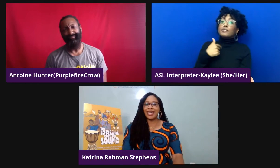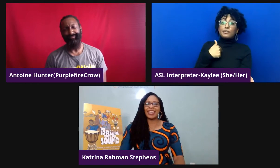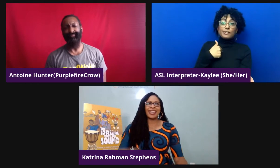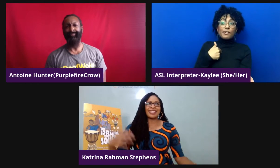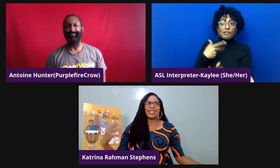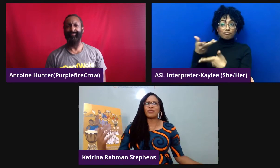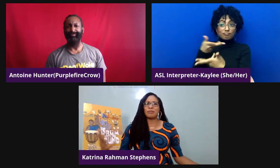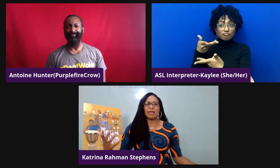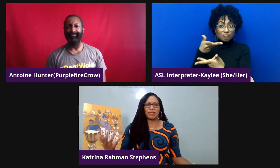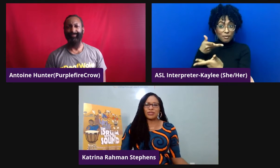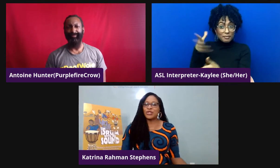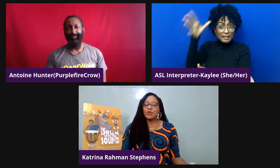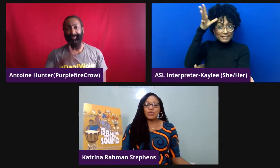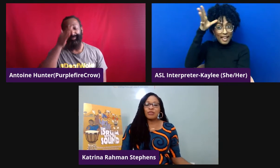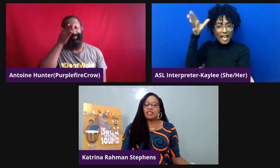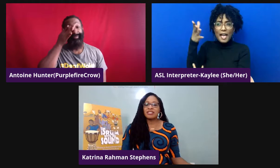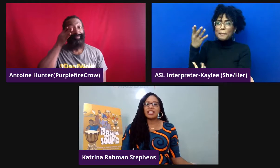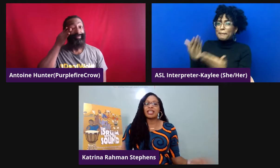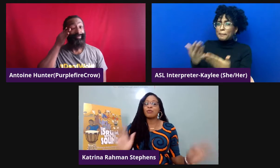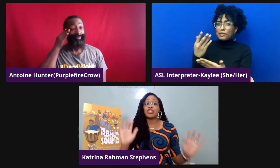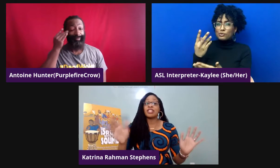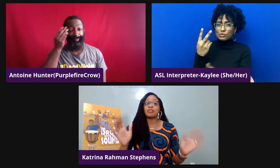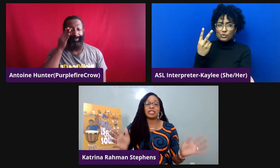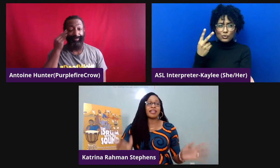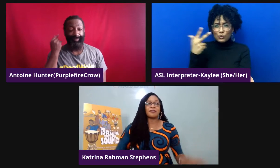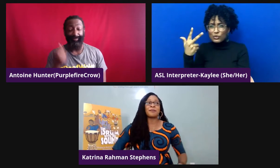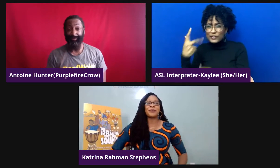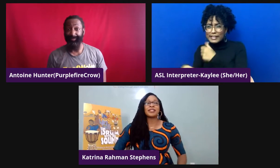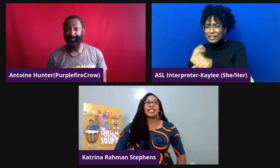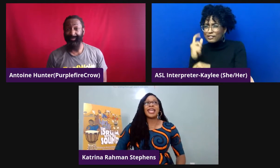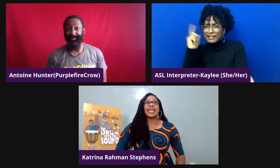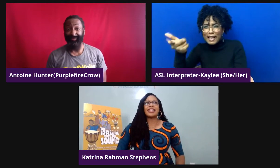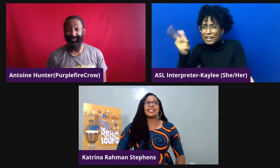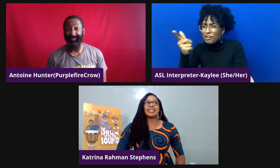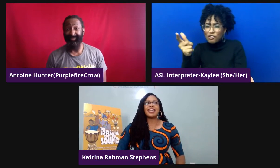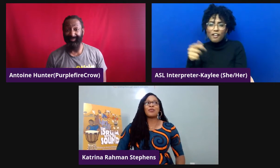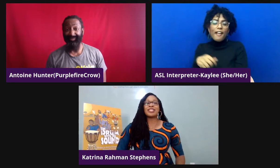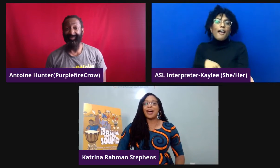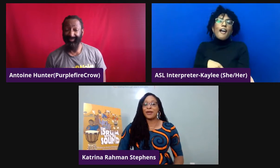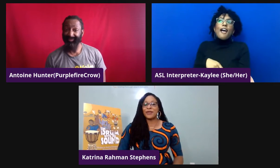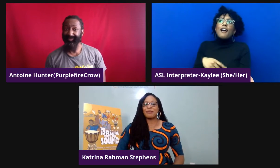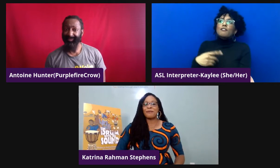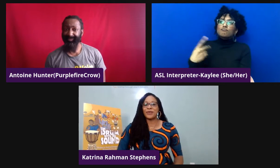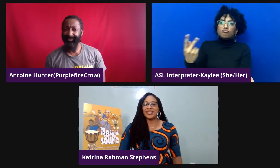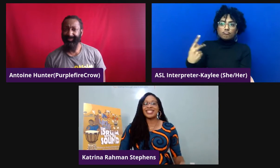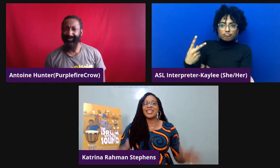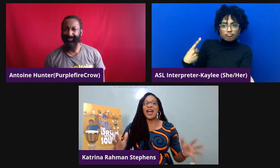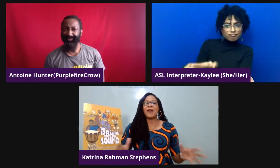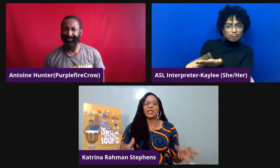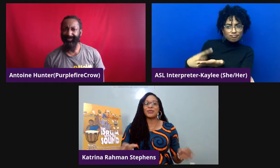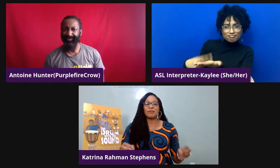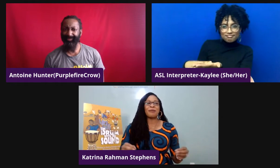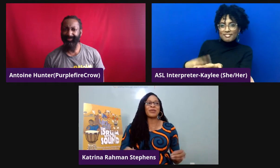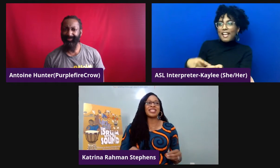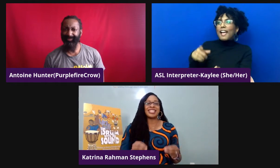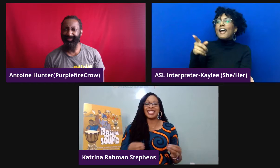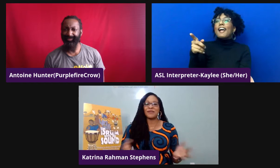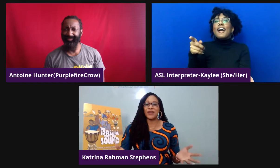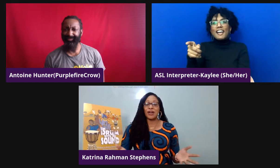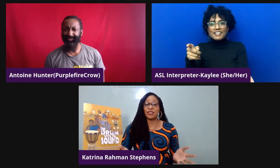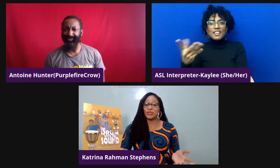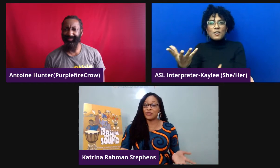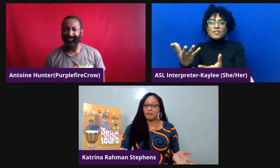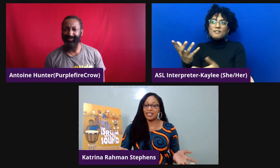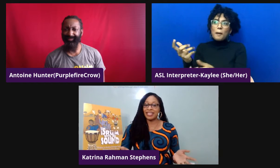my dad, I think it was maybe 2 or 3 years later. It was years later. And he was talking with my brothers. He always wanted my brothers to